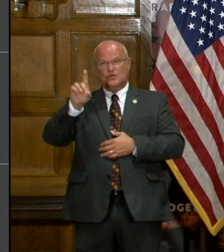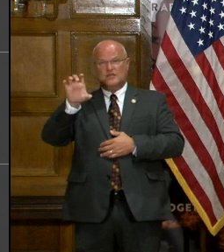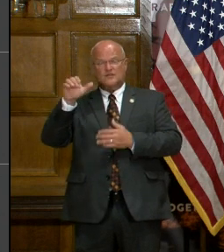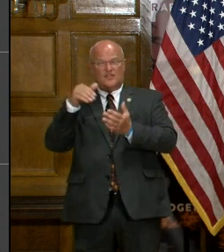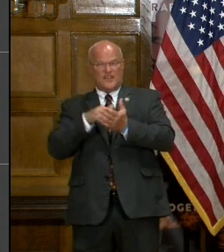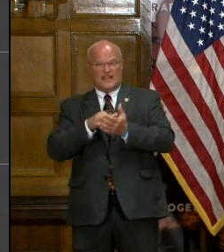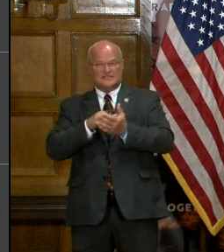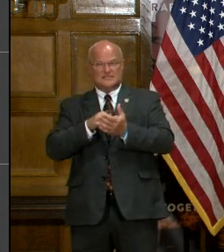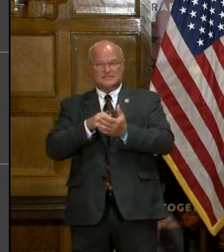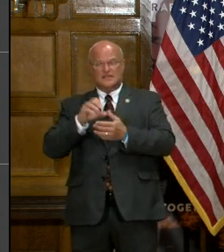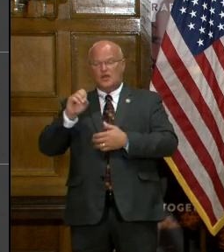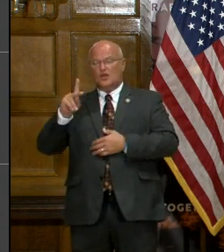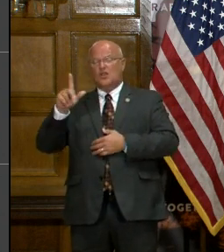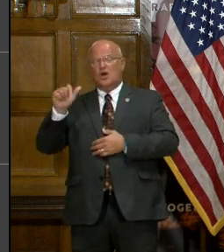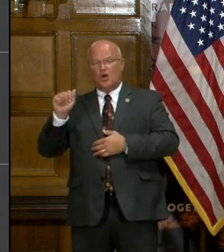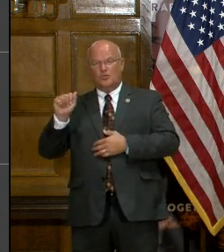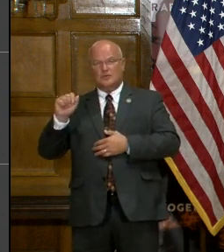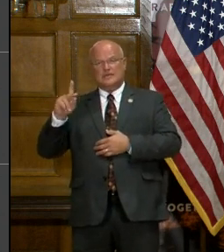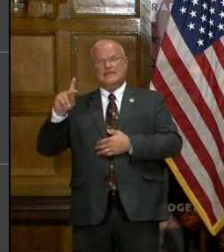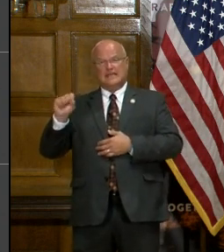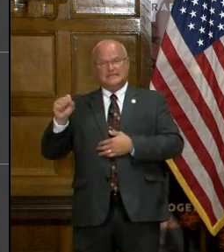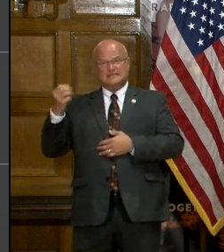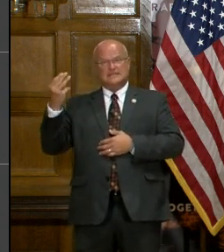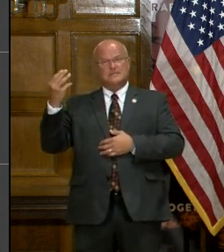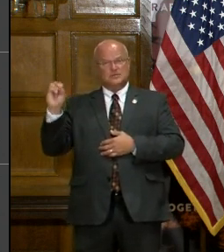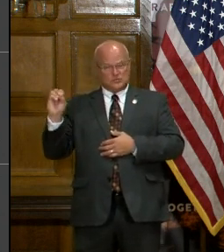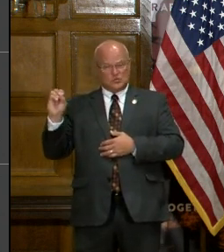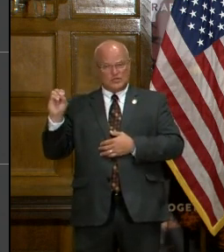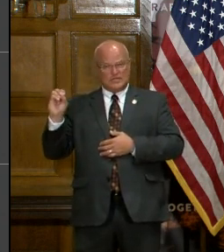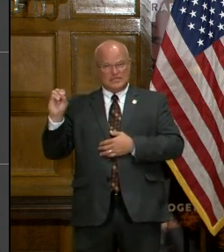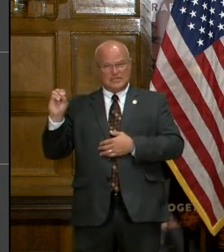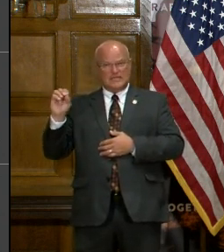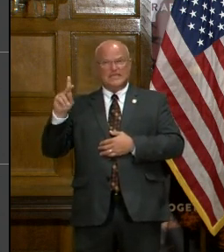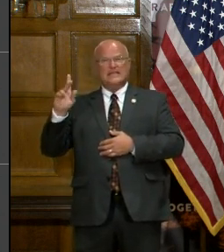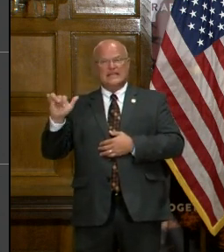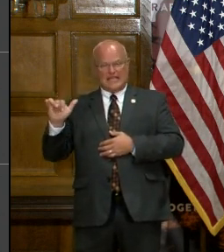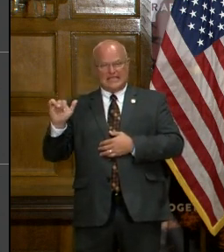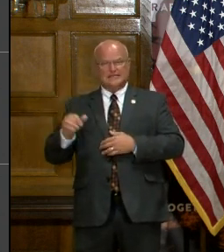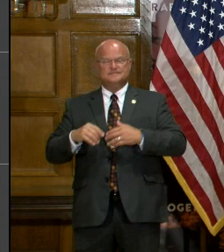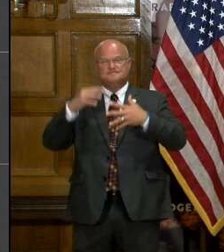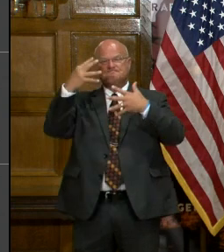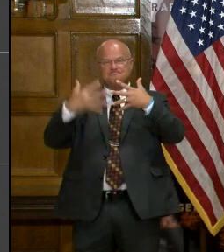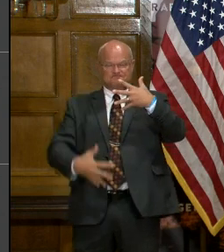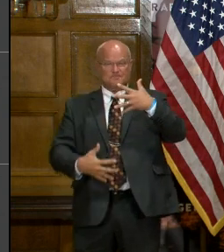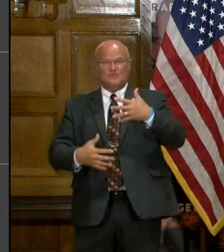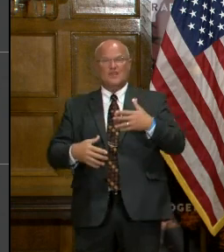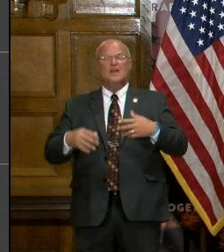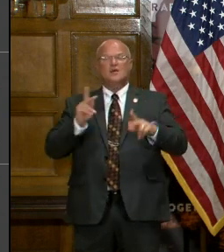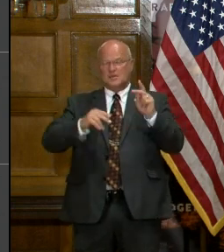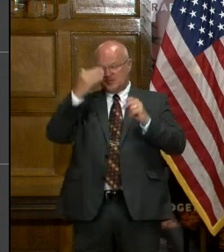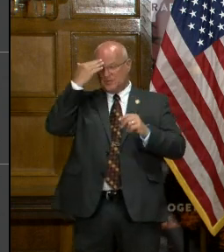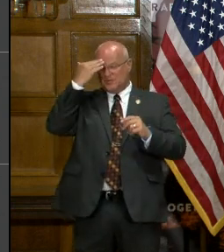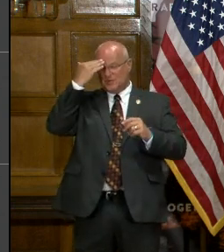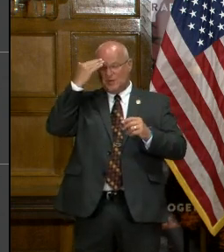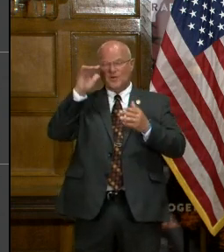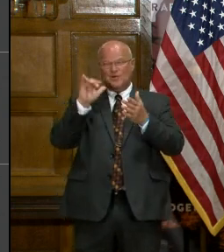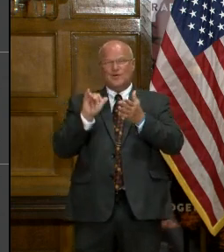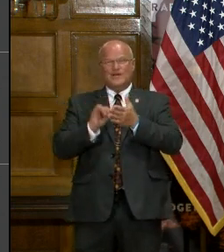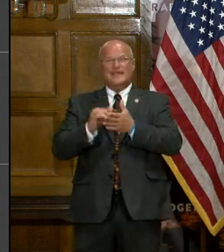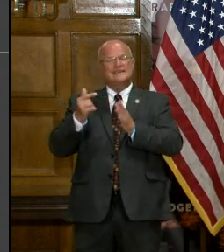100,000, followed by Oklahoma, Kansas, Missouri, and Kentucky. Of course, everybody knows